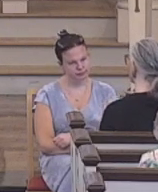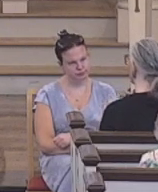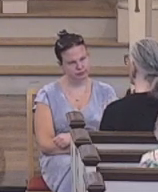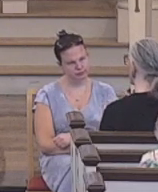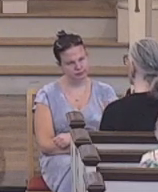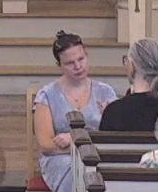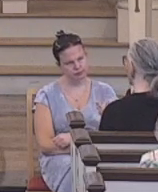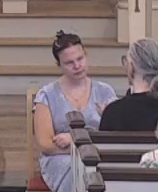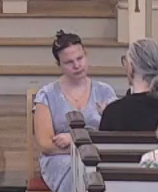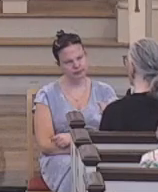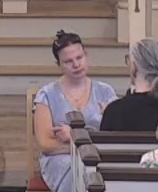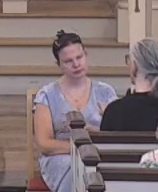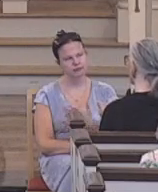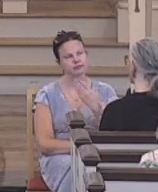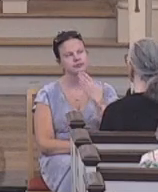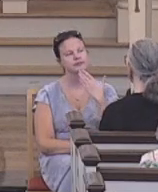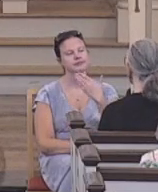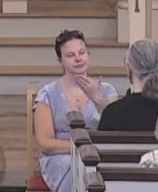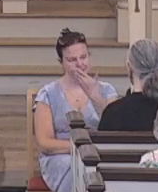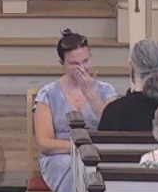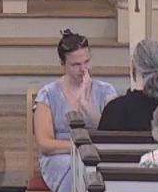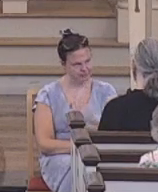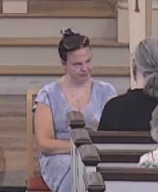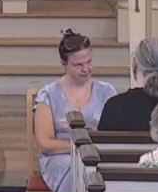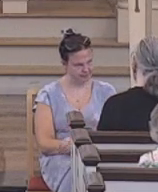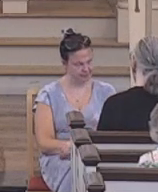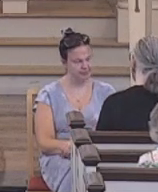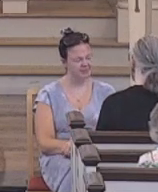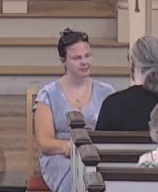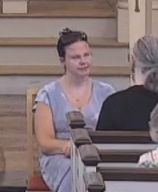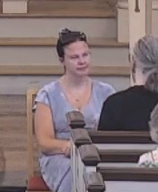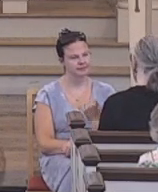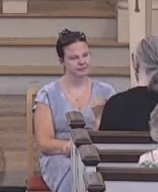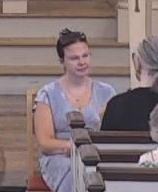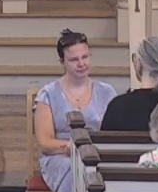The word of the Lord. Thanks be to God.